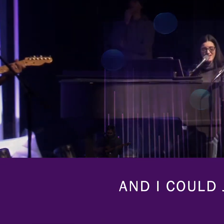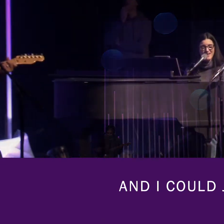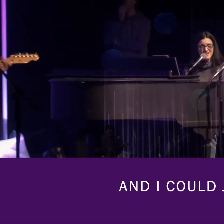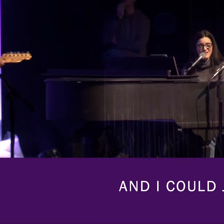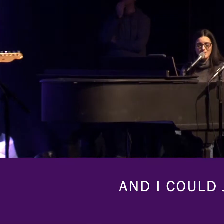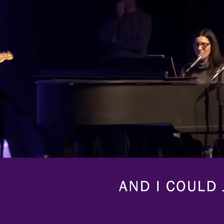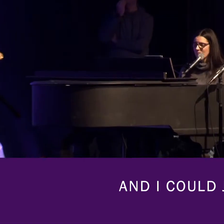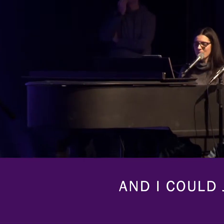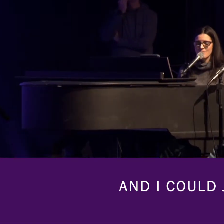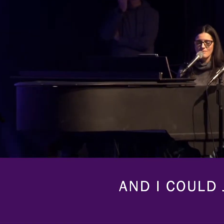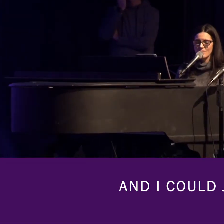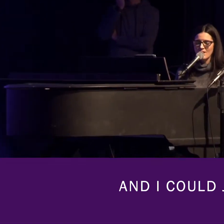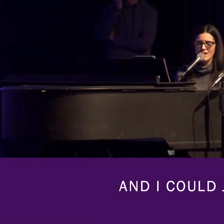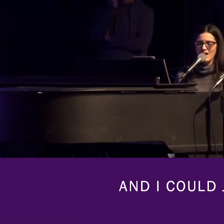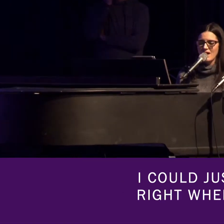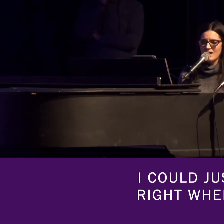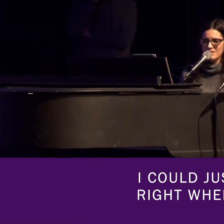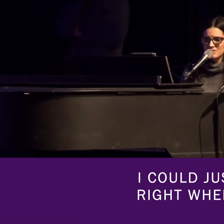just